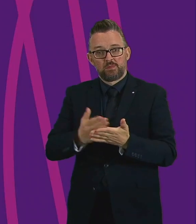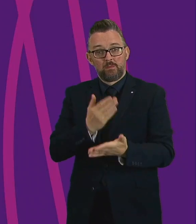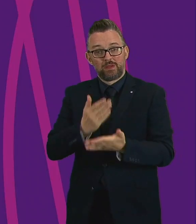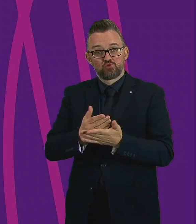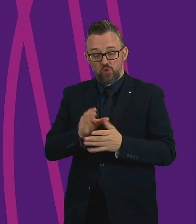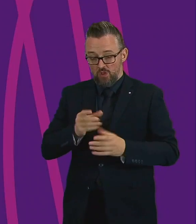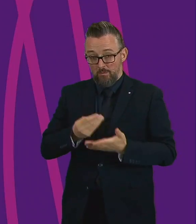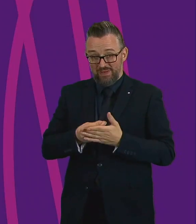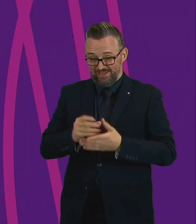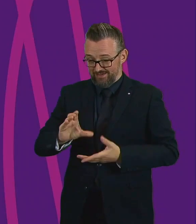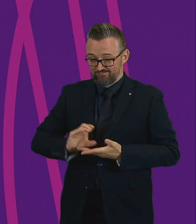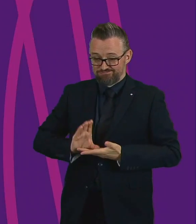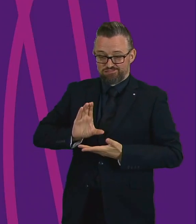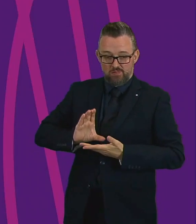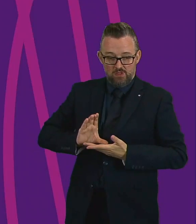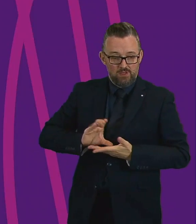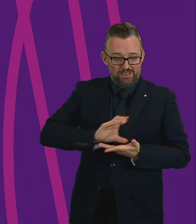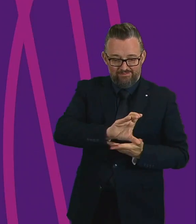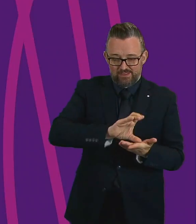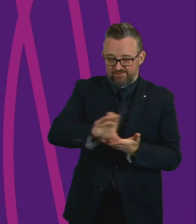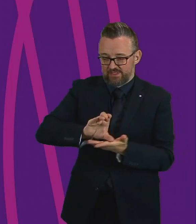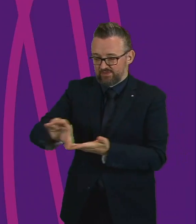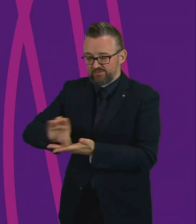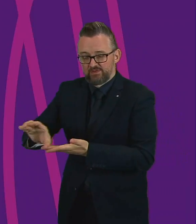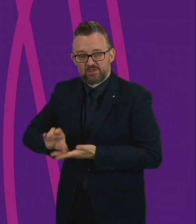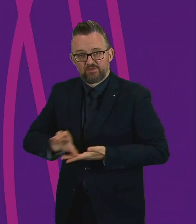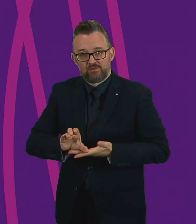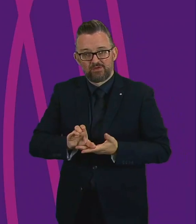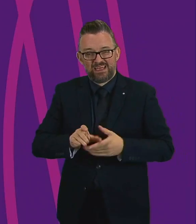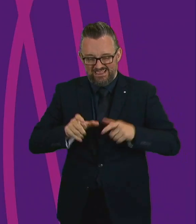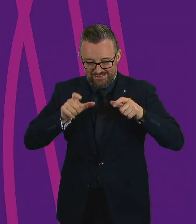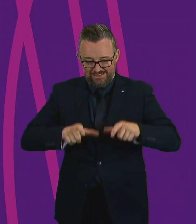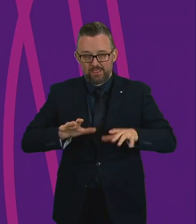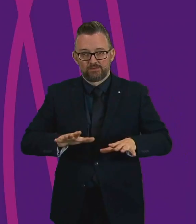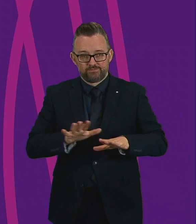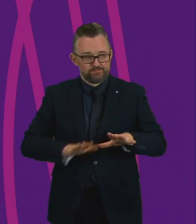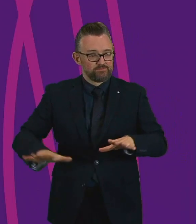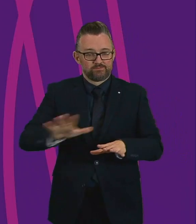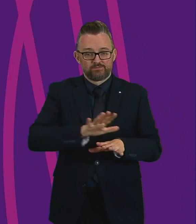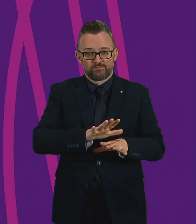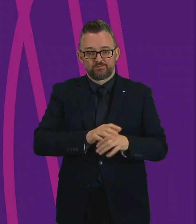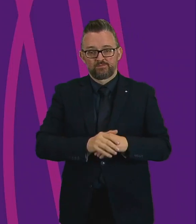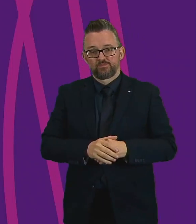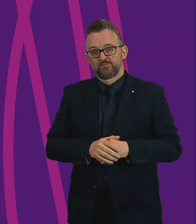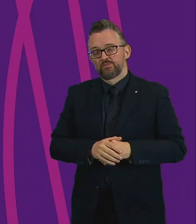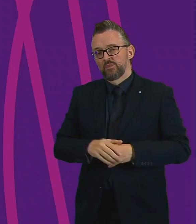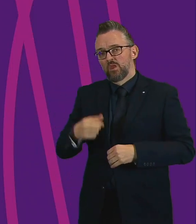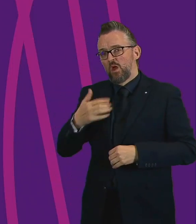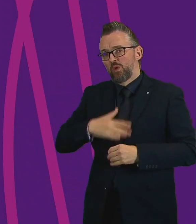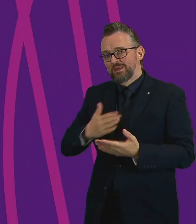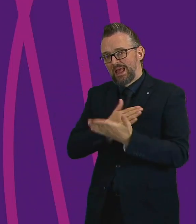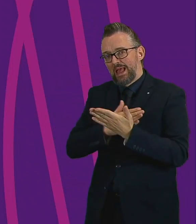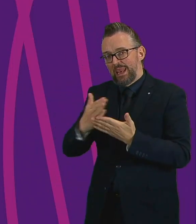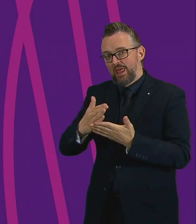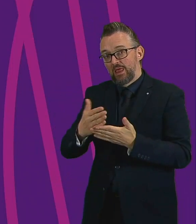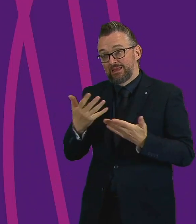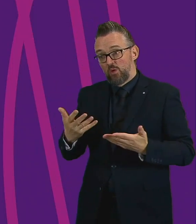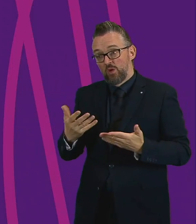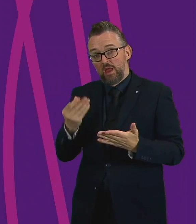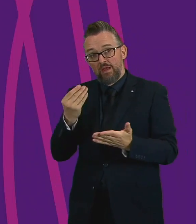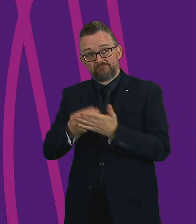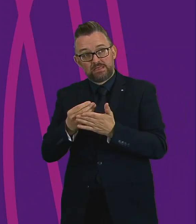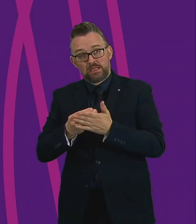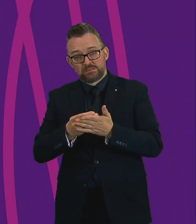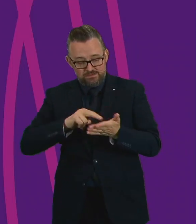are distributed and remain within the economy. Can I also make clear that the current financial framework